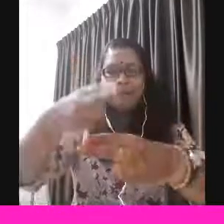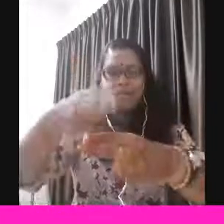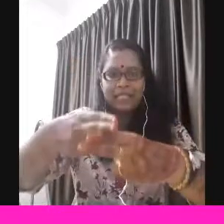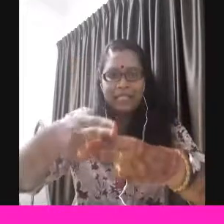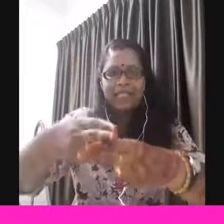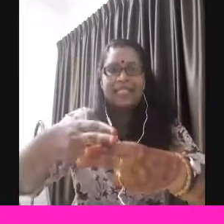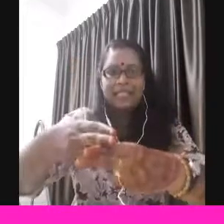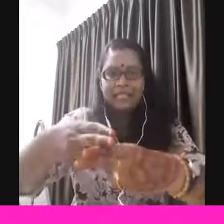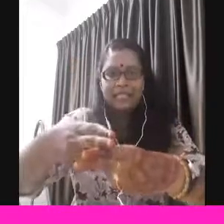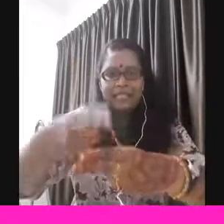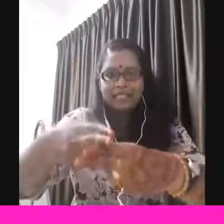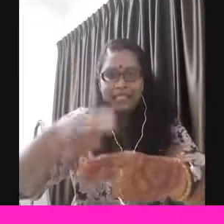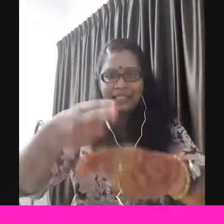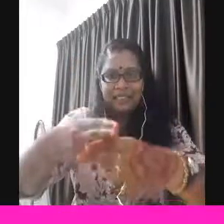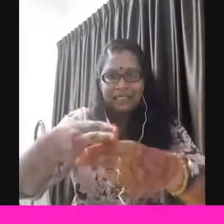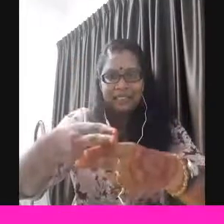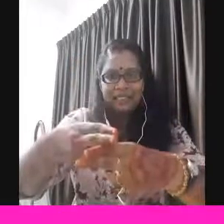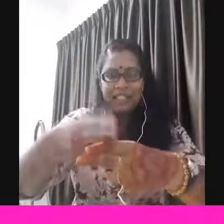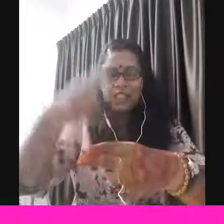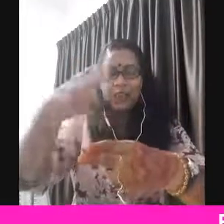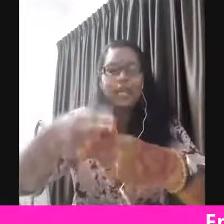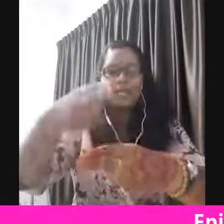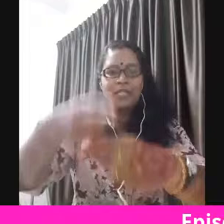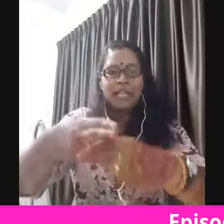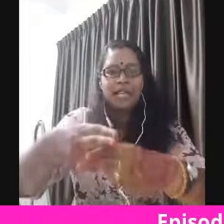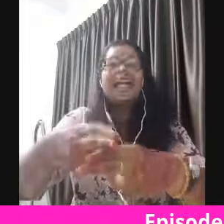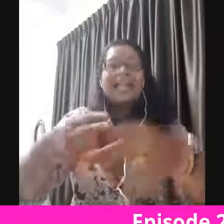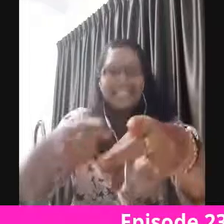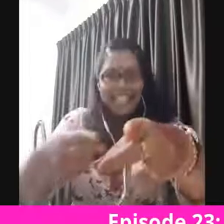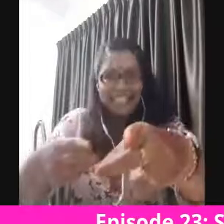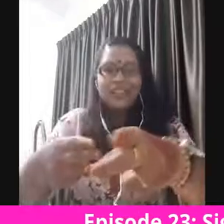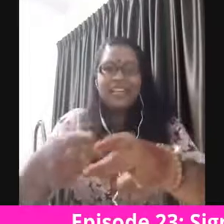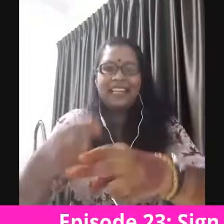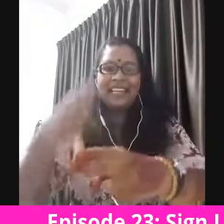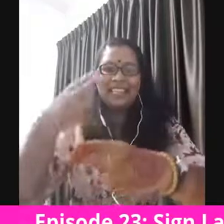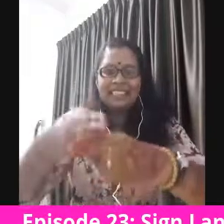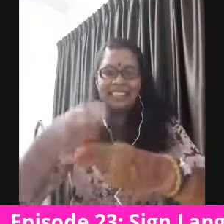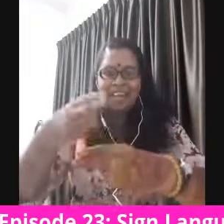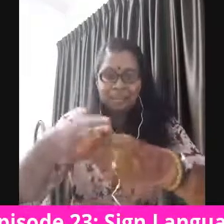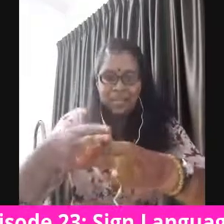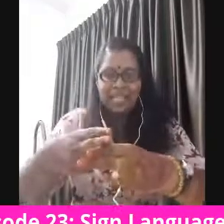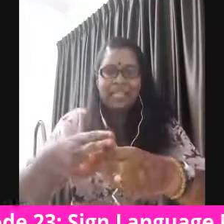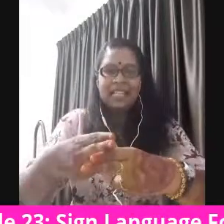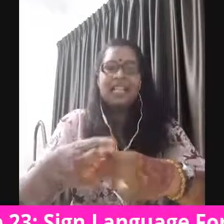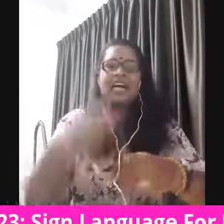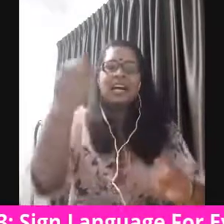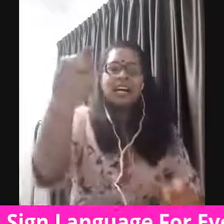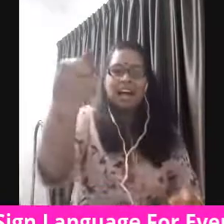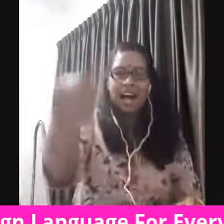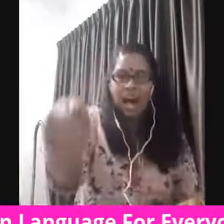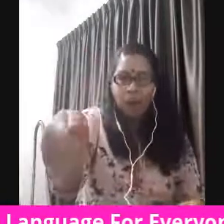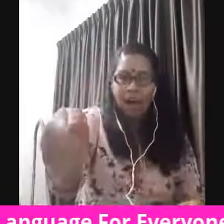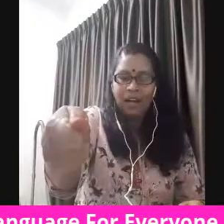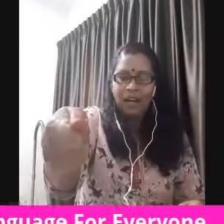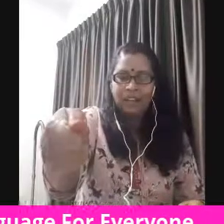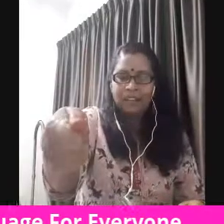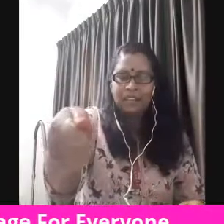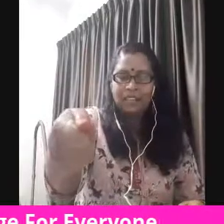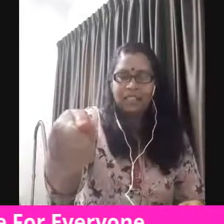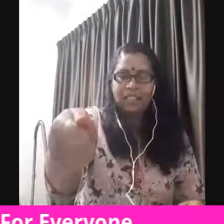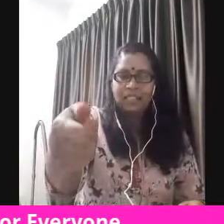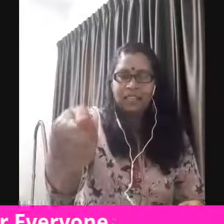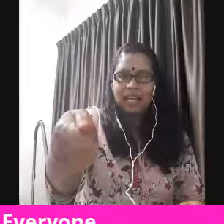okay. Nama. Touch Nama. 2 times. Yes, correct. Nama. Awak.